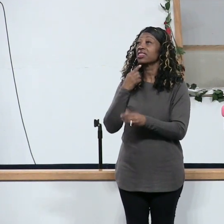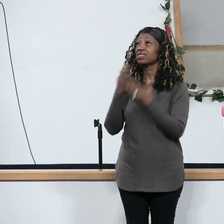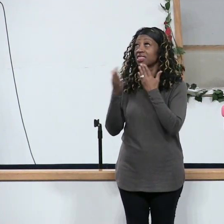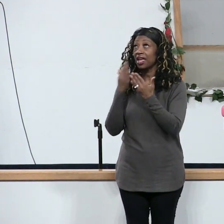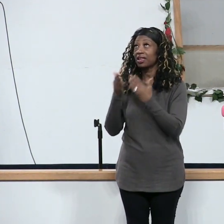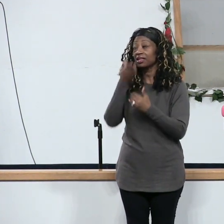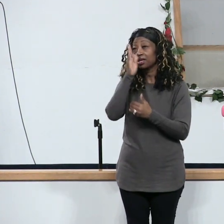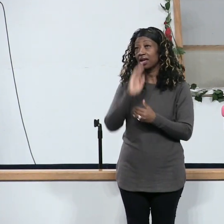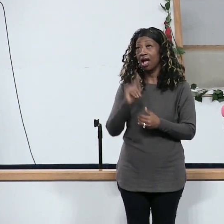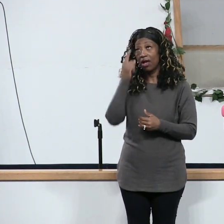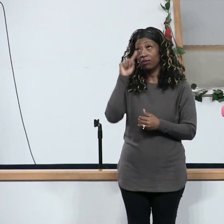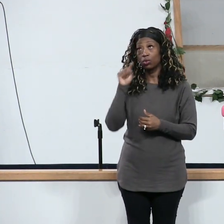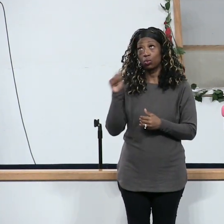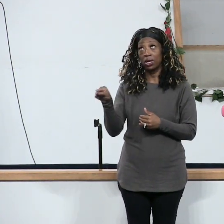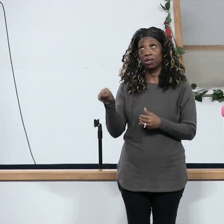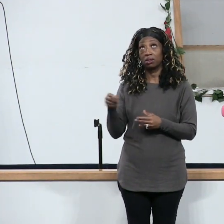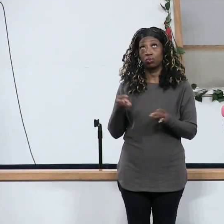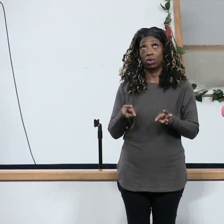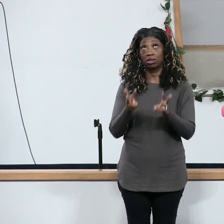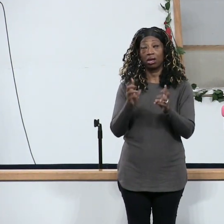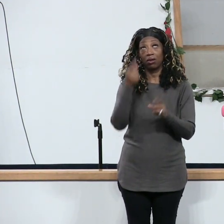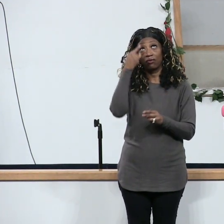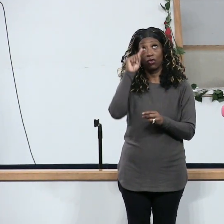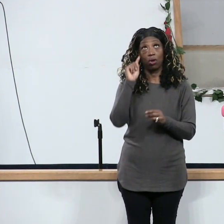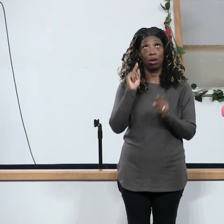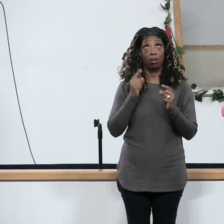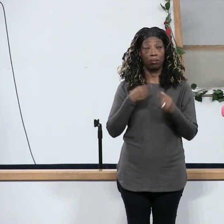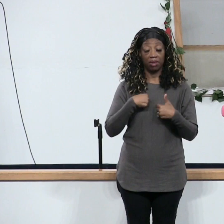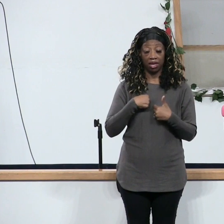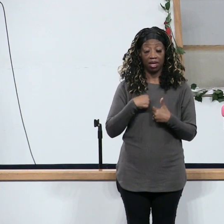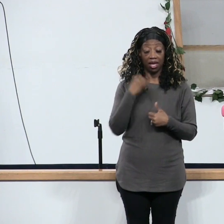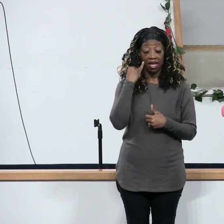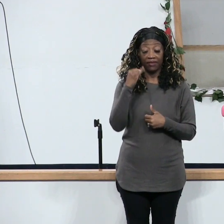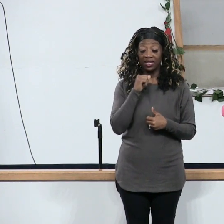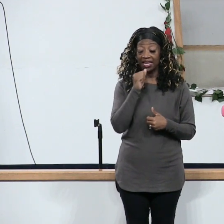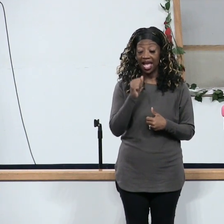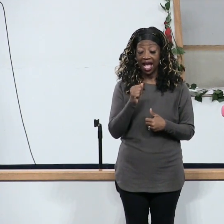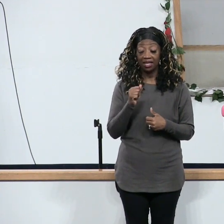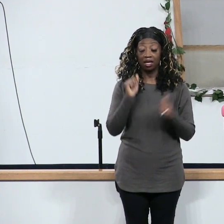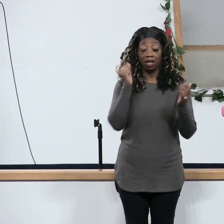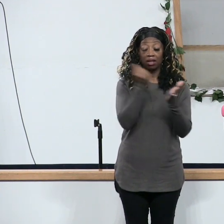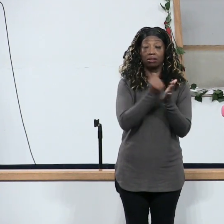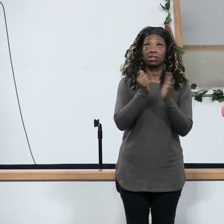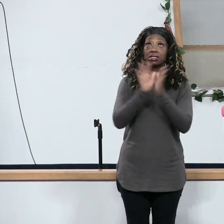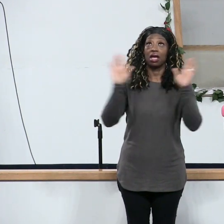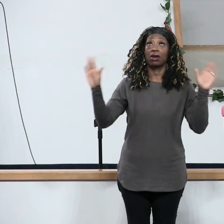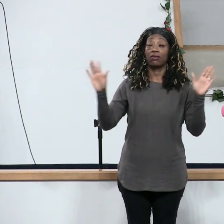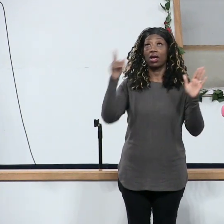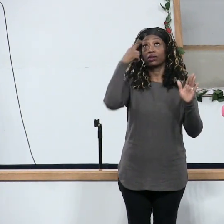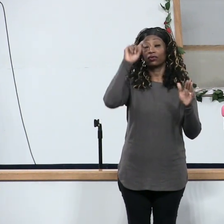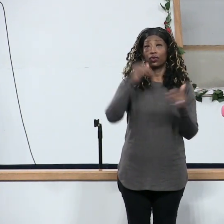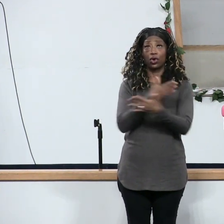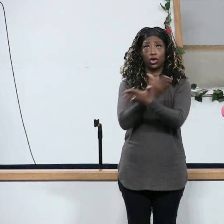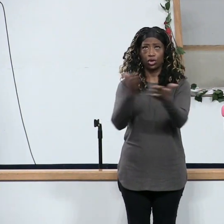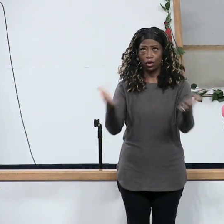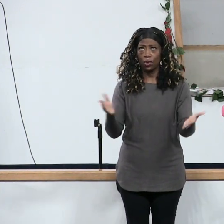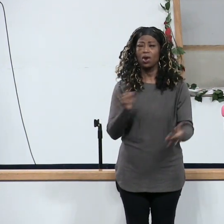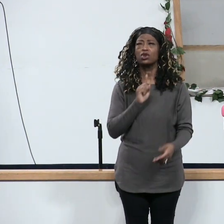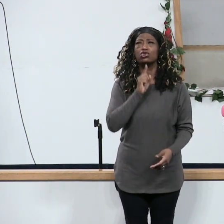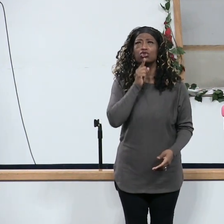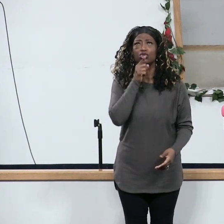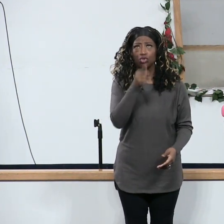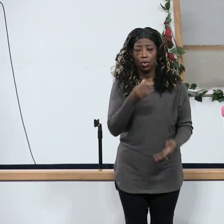That don't seem fair. If he can sacrifice for you, surely you can sacrifice for